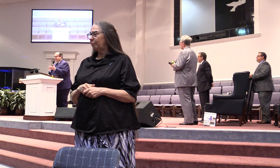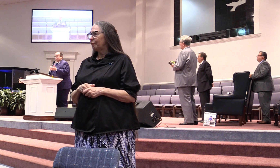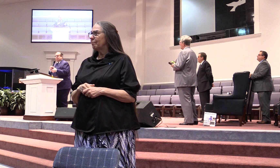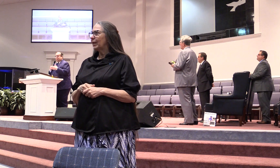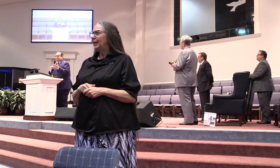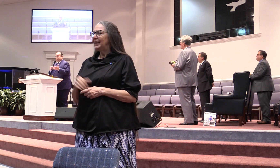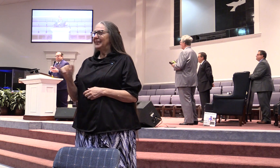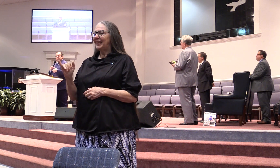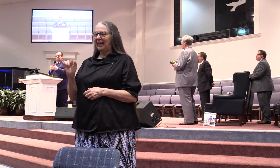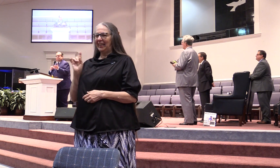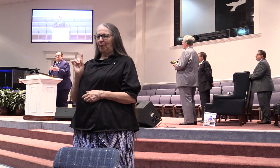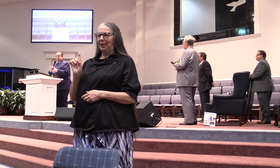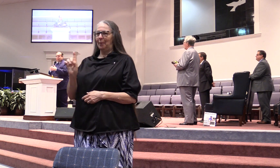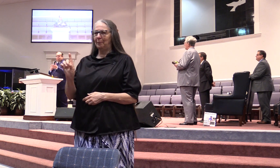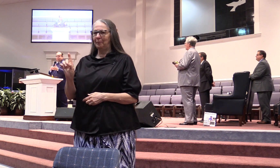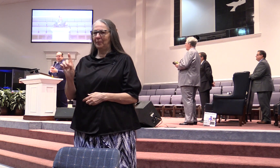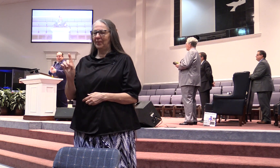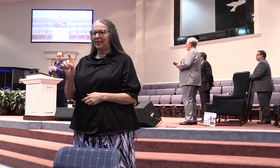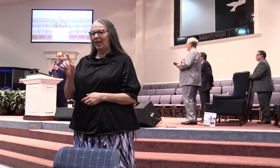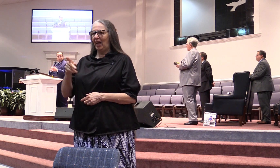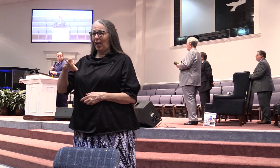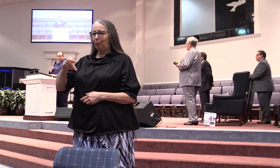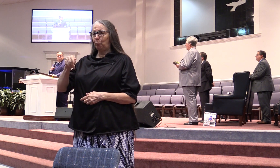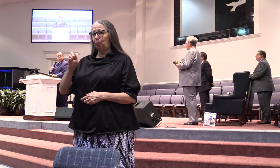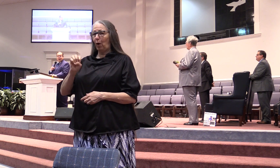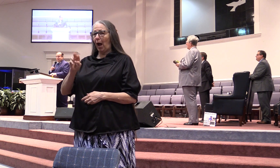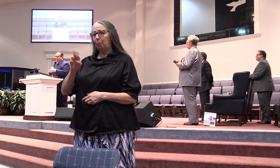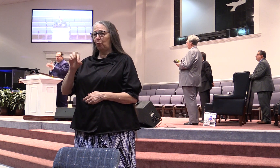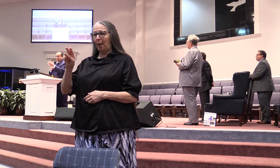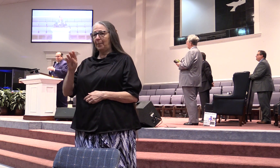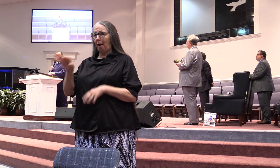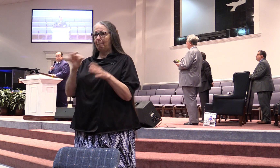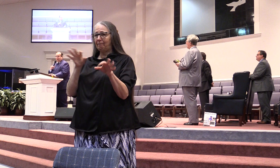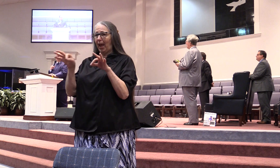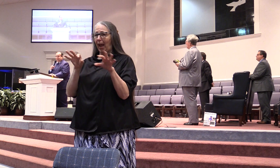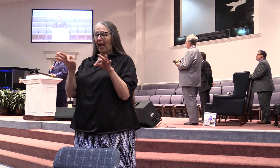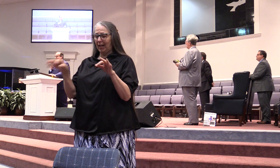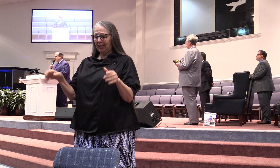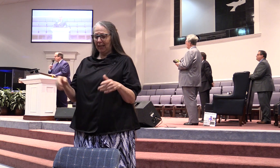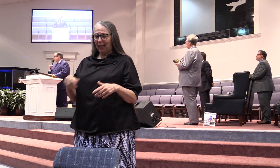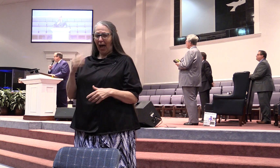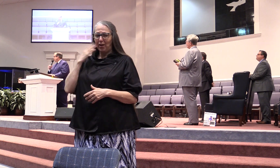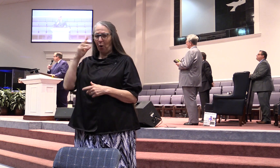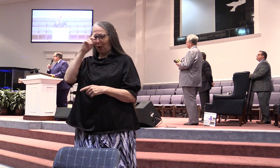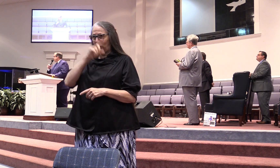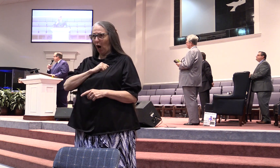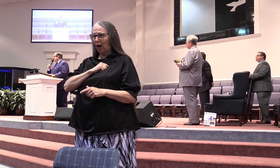this is like stepping up to prime rib buffet. You know, I know what's come over this pulpit for